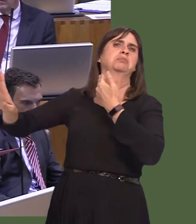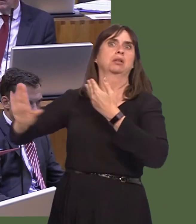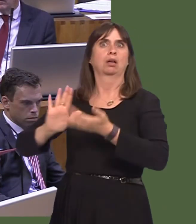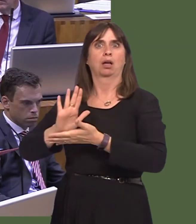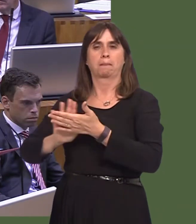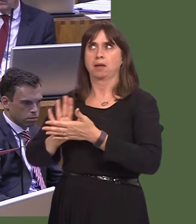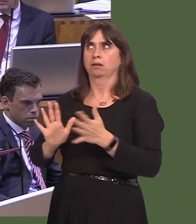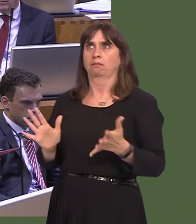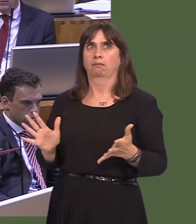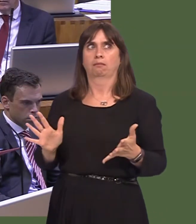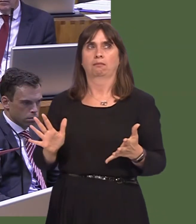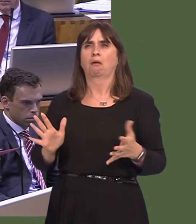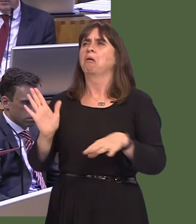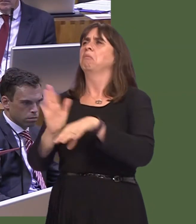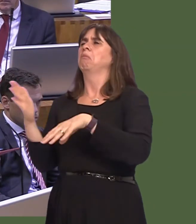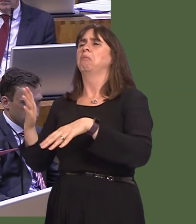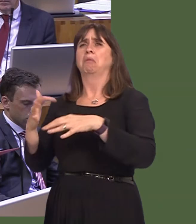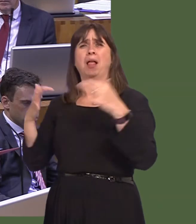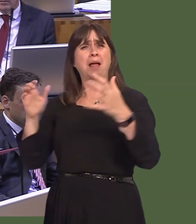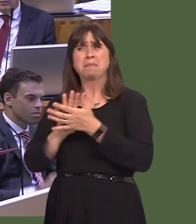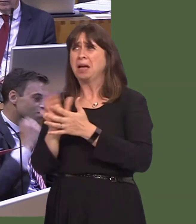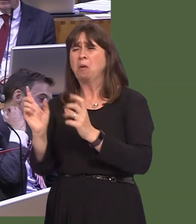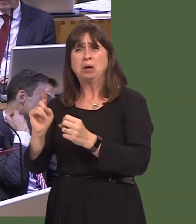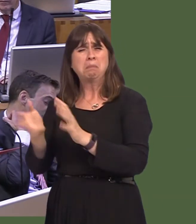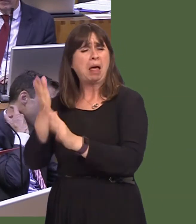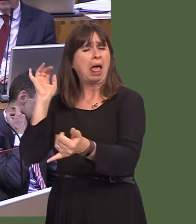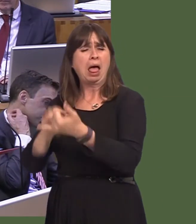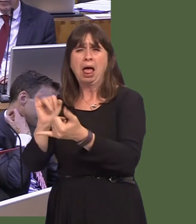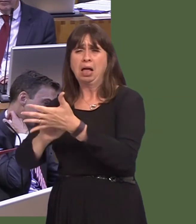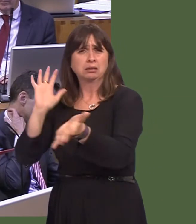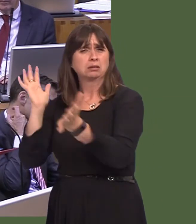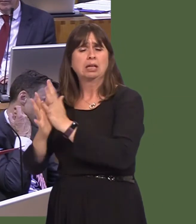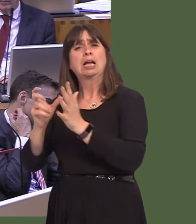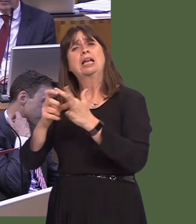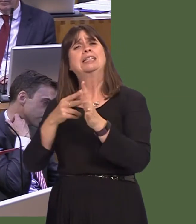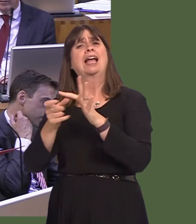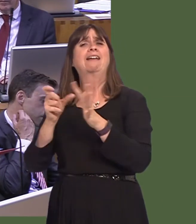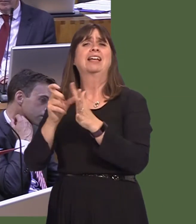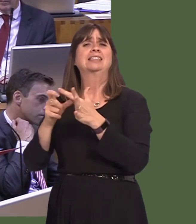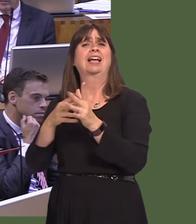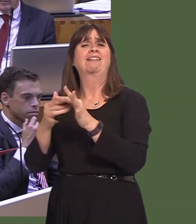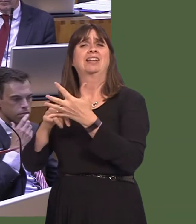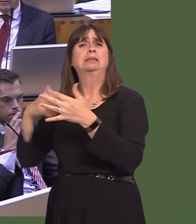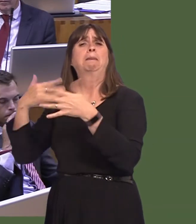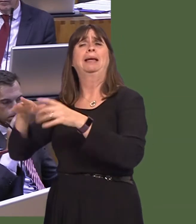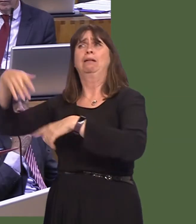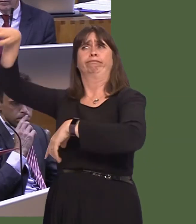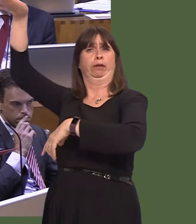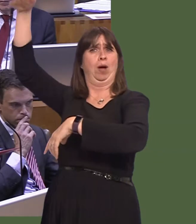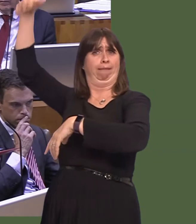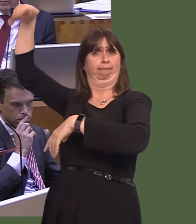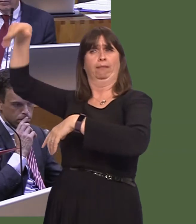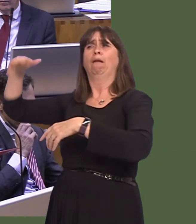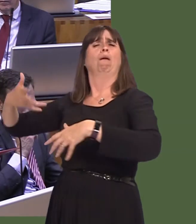forward and come what may with a majority in Parliament. What we have is a mess, an absolute mess. David Davis returned from wherever he's been for the past few months